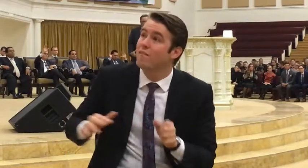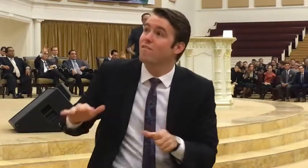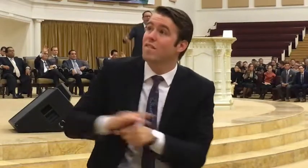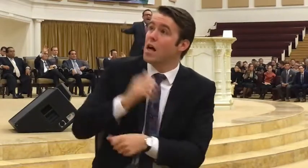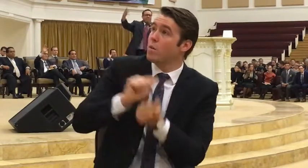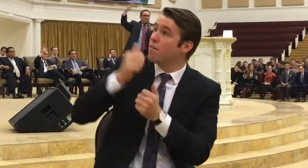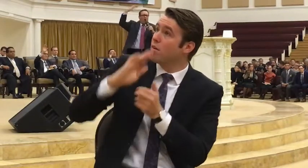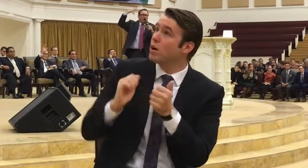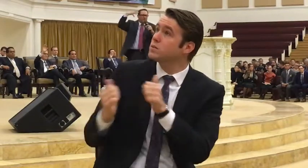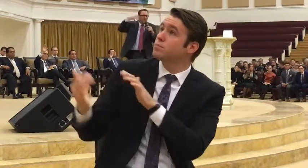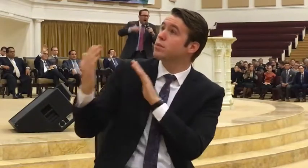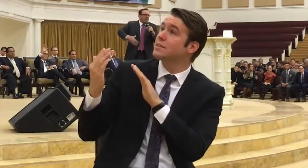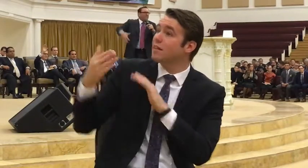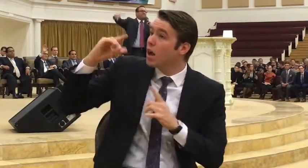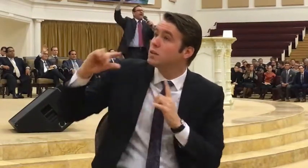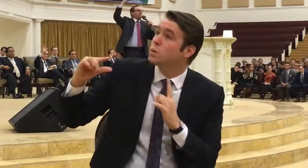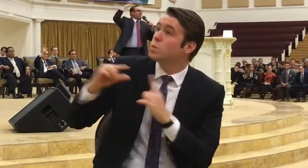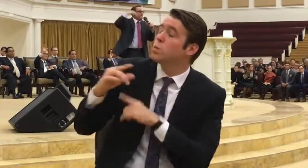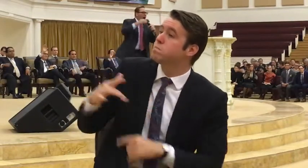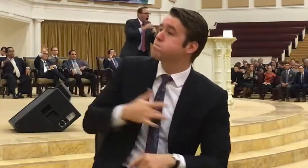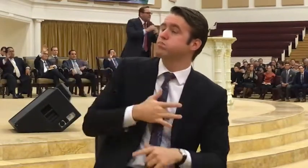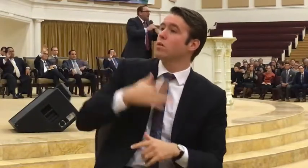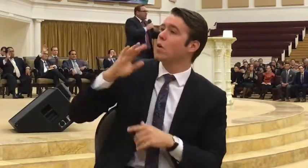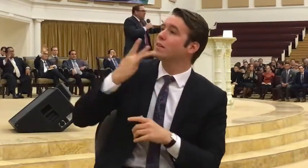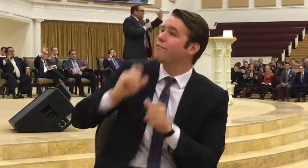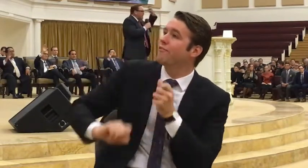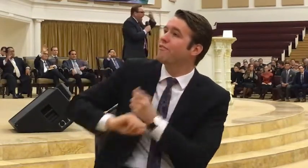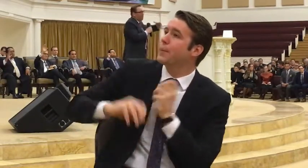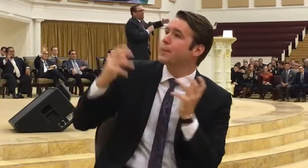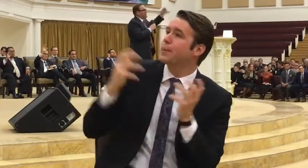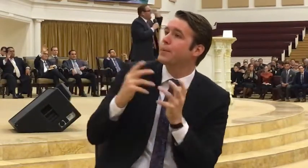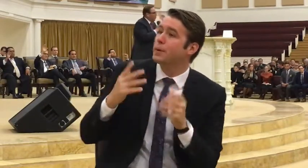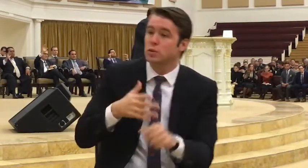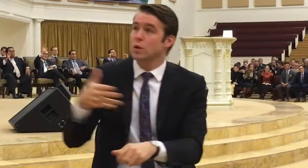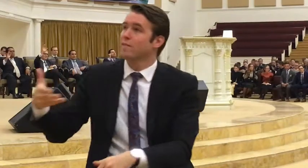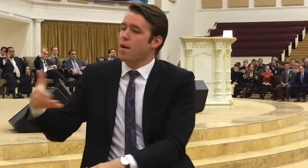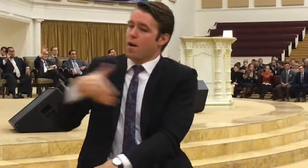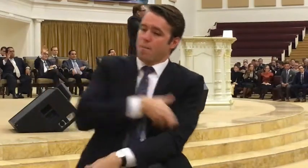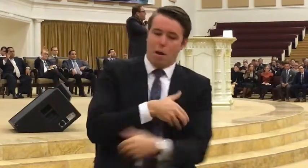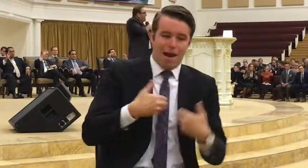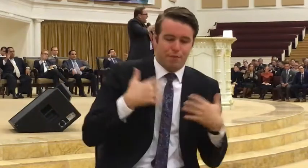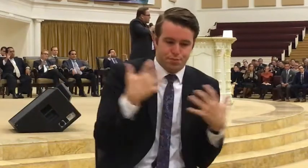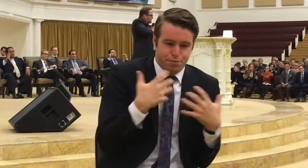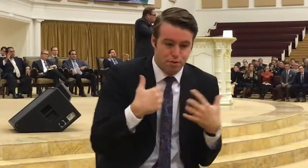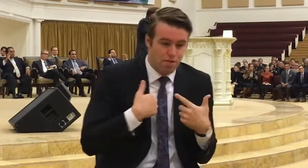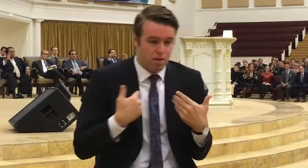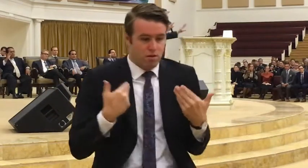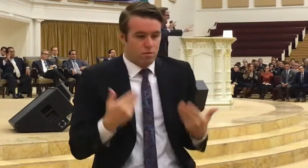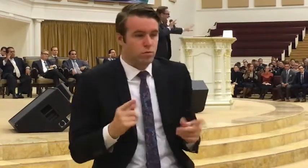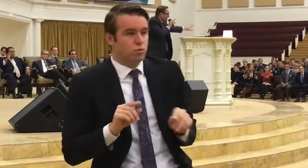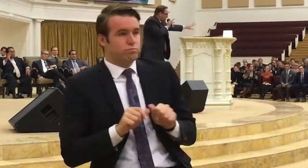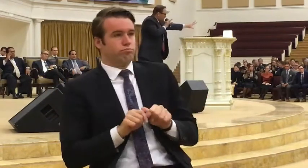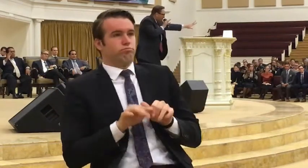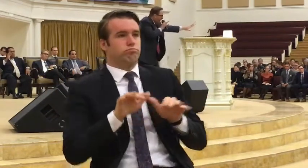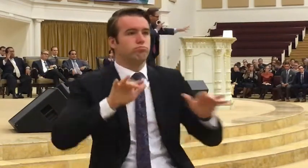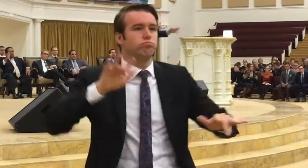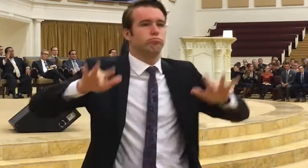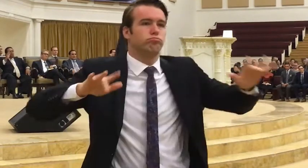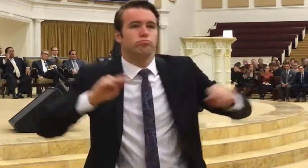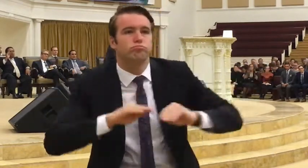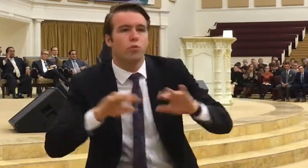of God and the word of God and the favor of God to empower them and equip them. And then they are scattered into